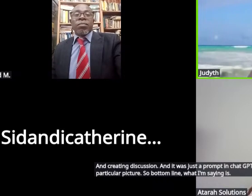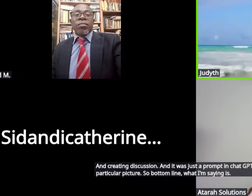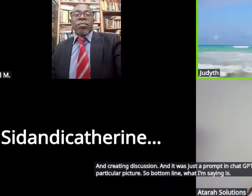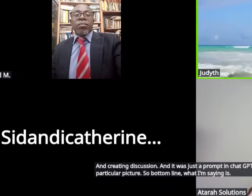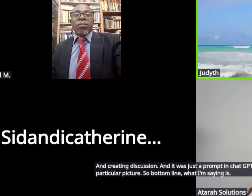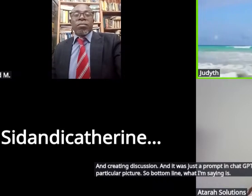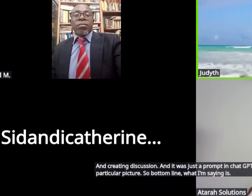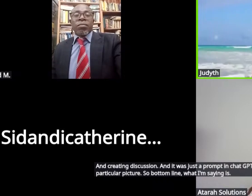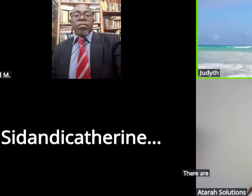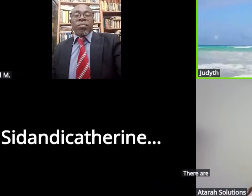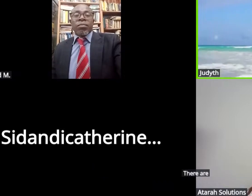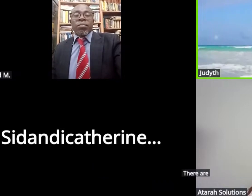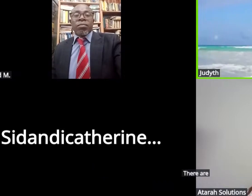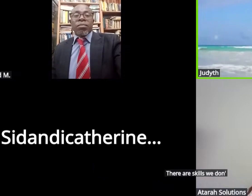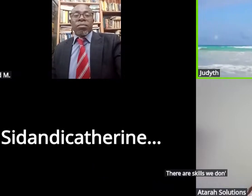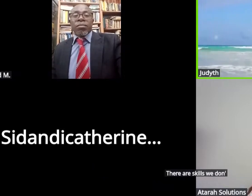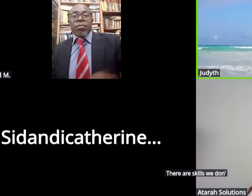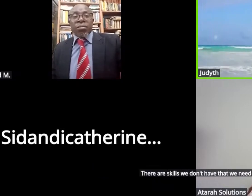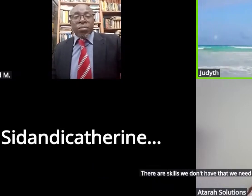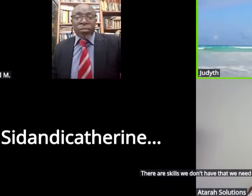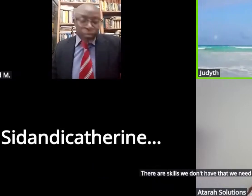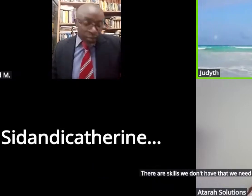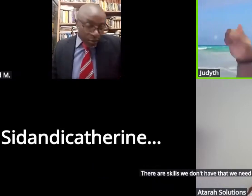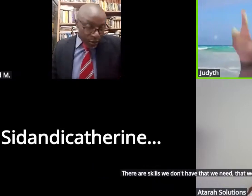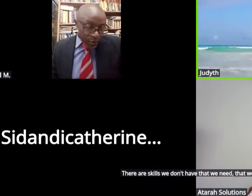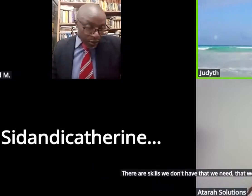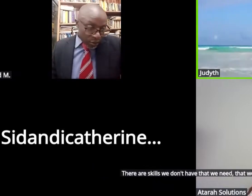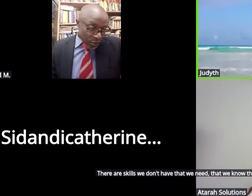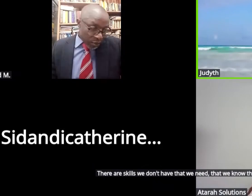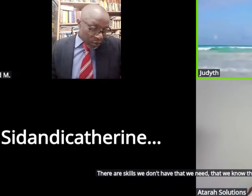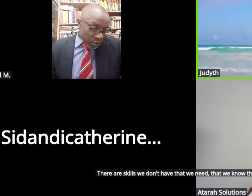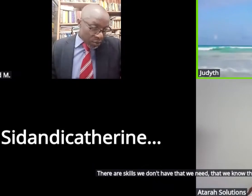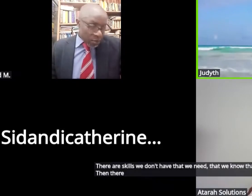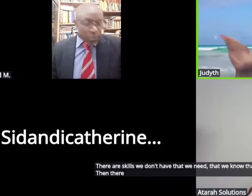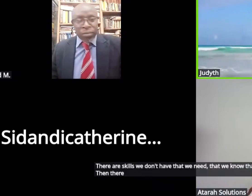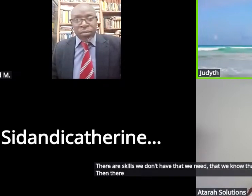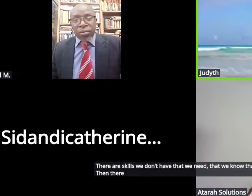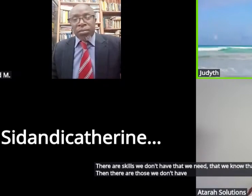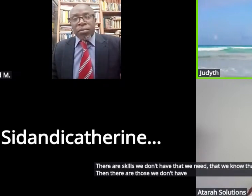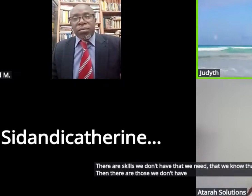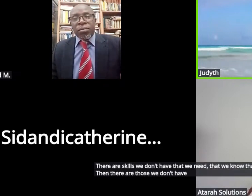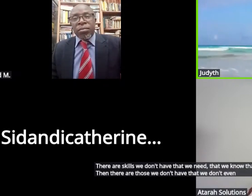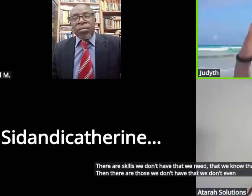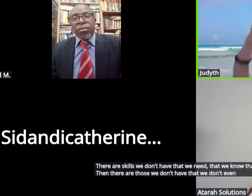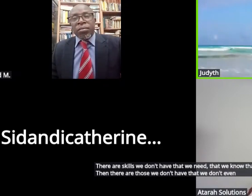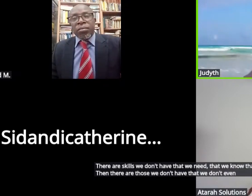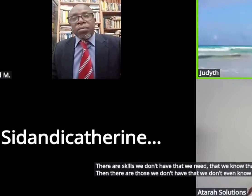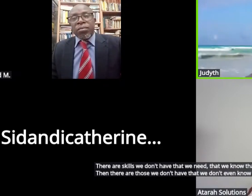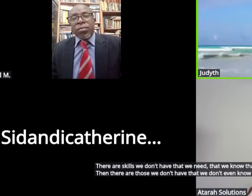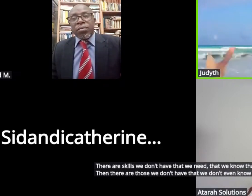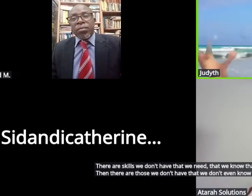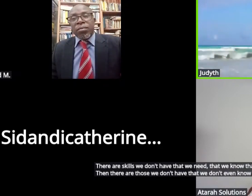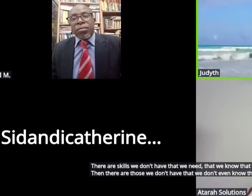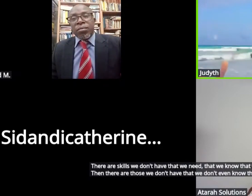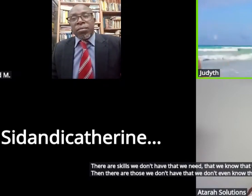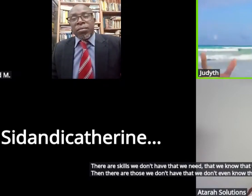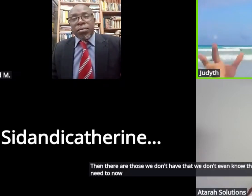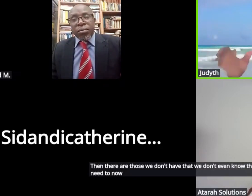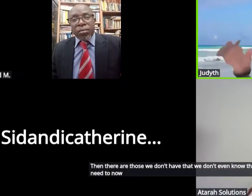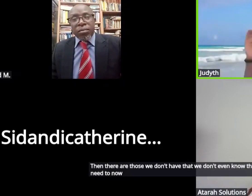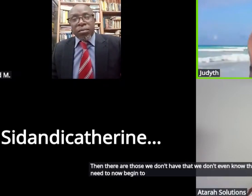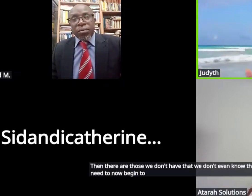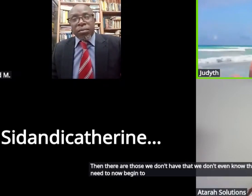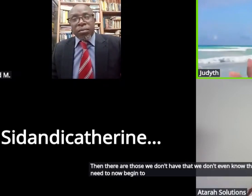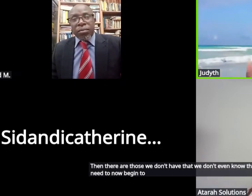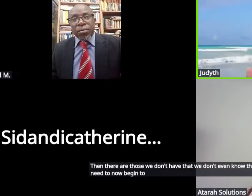skills we don't have that we need, that we know that we don't have. Then there are those we don't have that we don't even know that we need, but we need to now begin to realize that